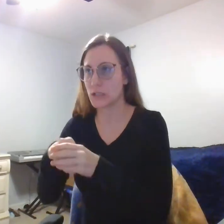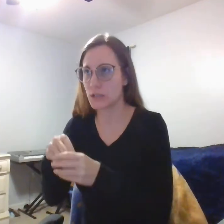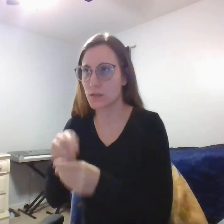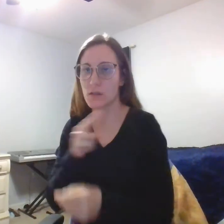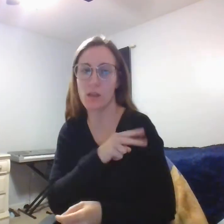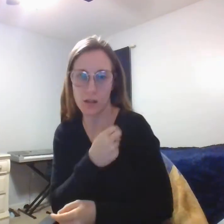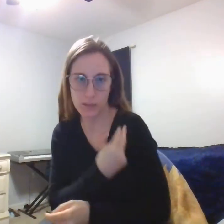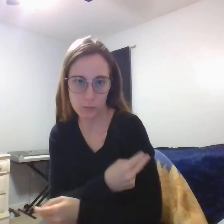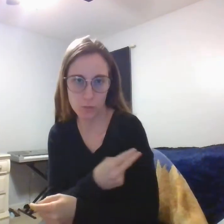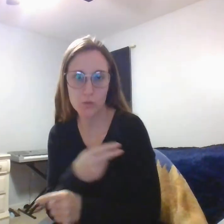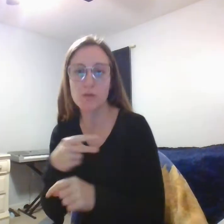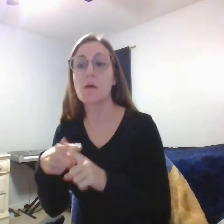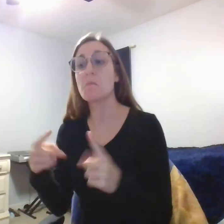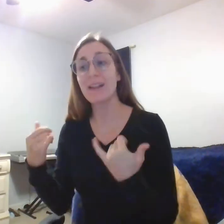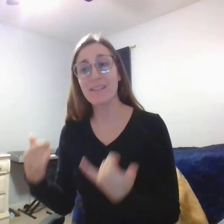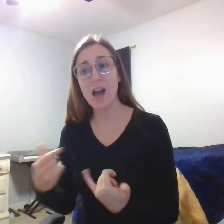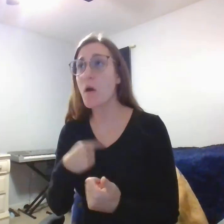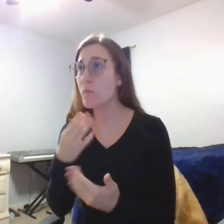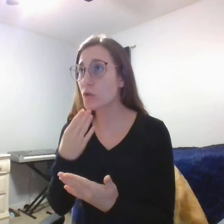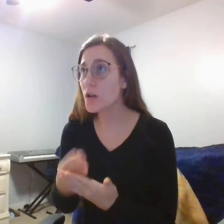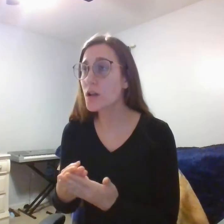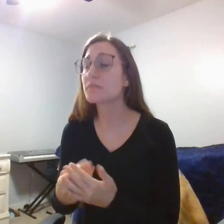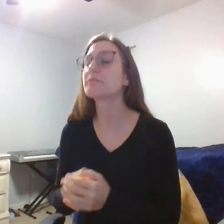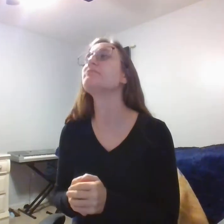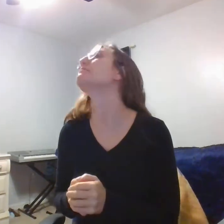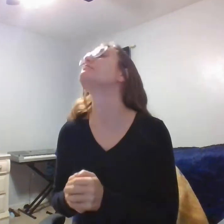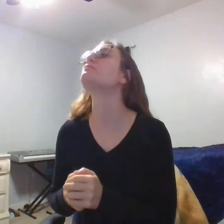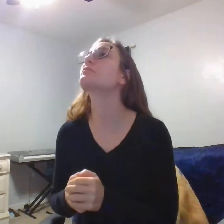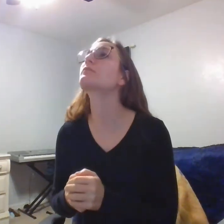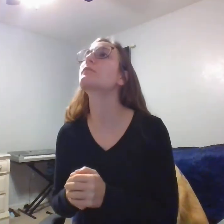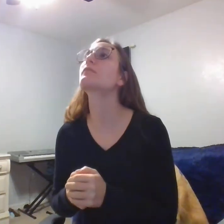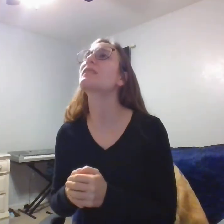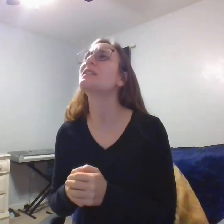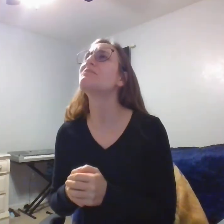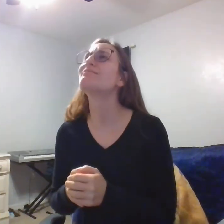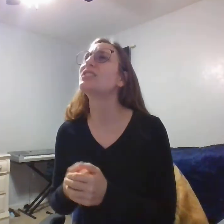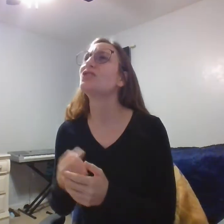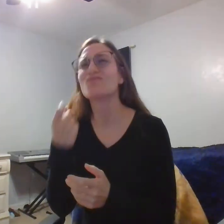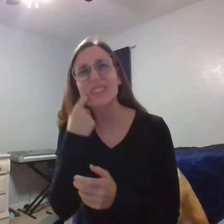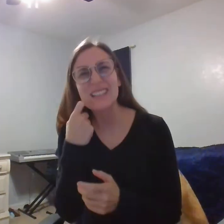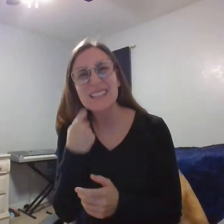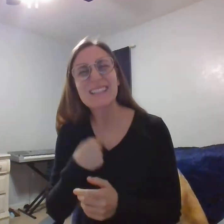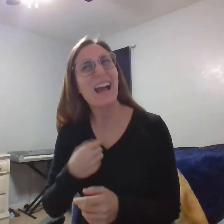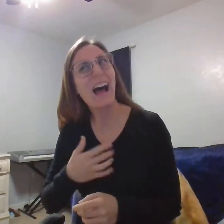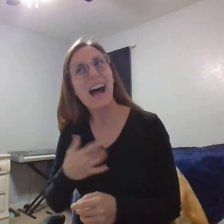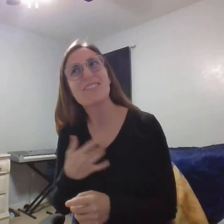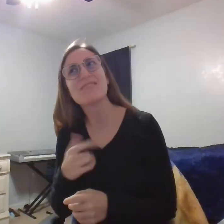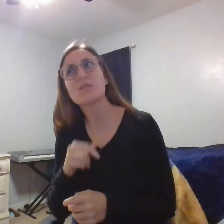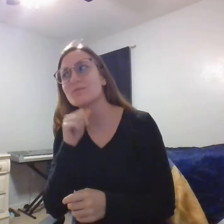But lately, I just kind of felt numb, I'm not getting better, but I'm not getting worse,